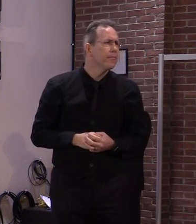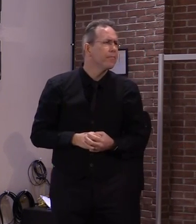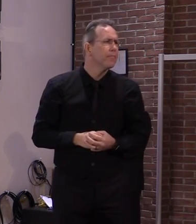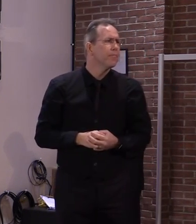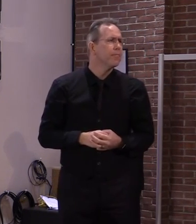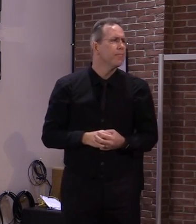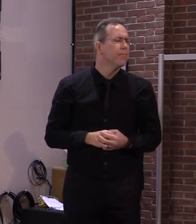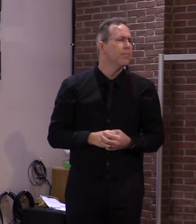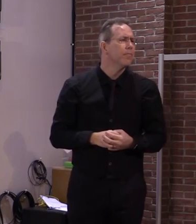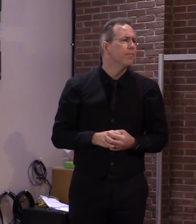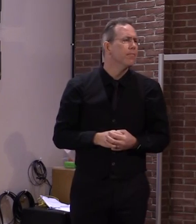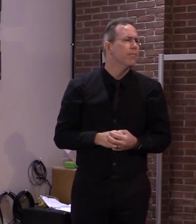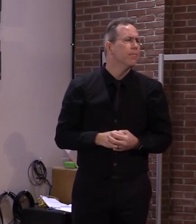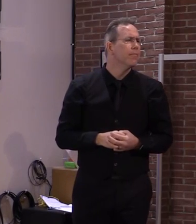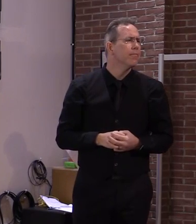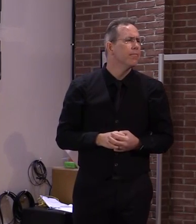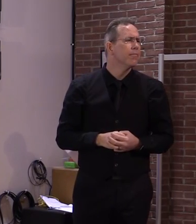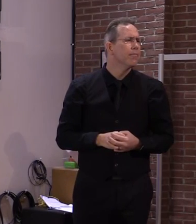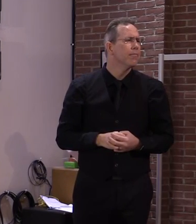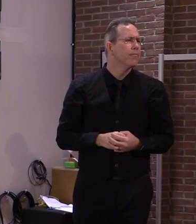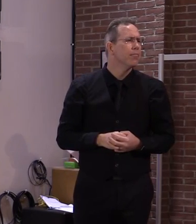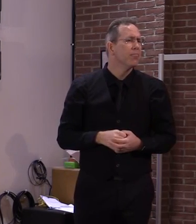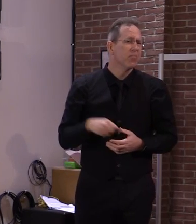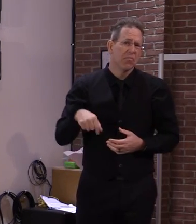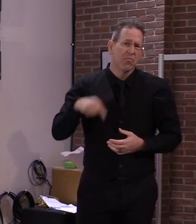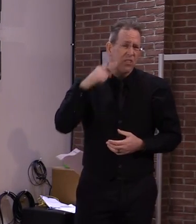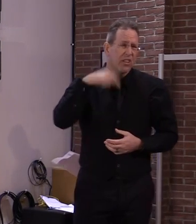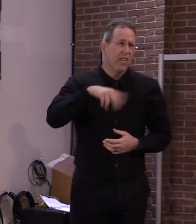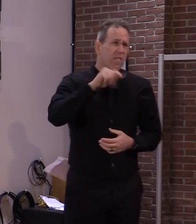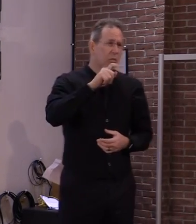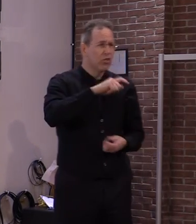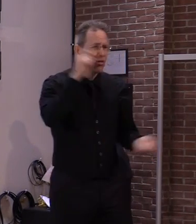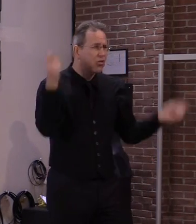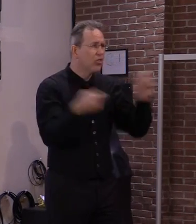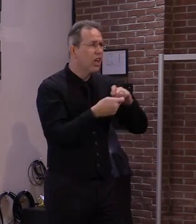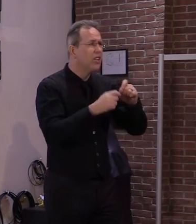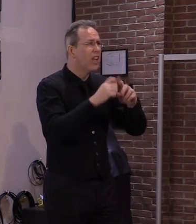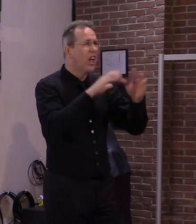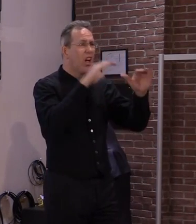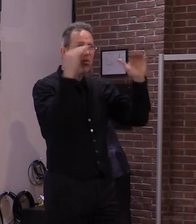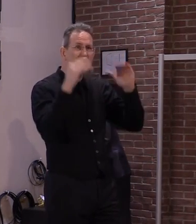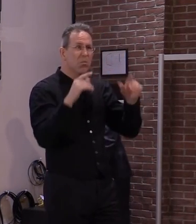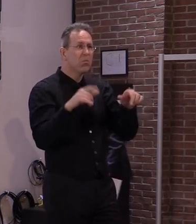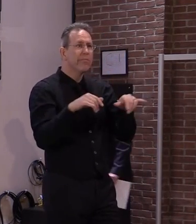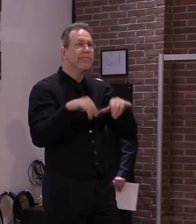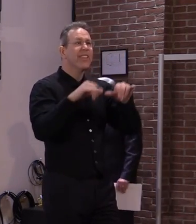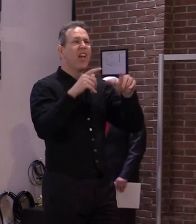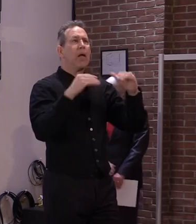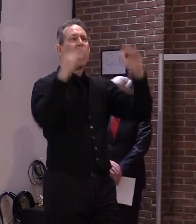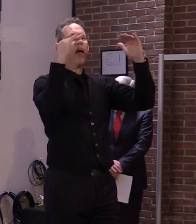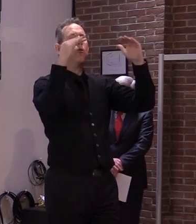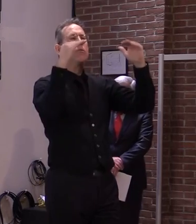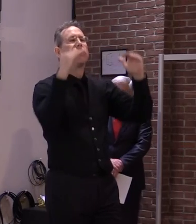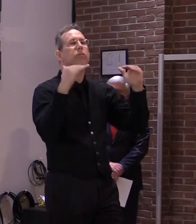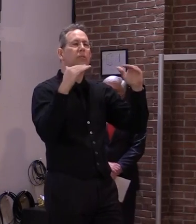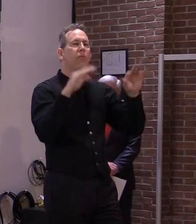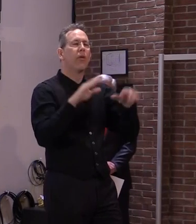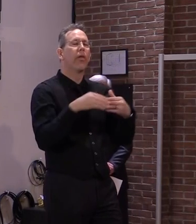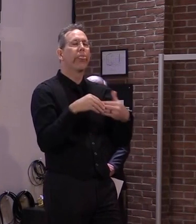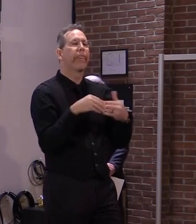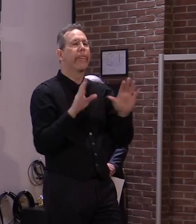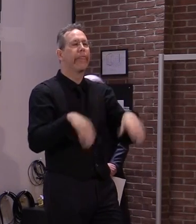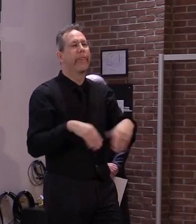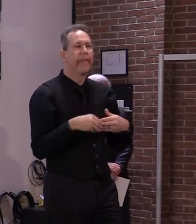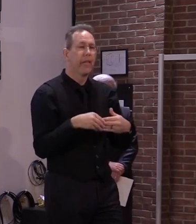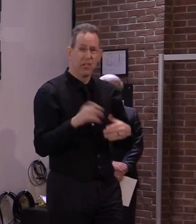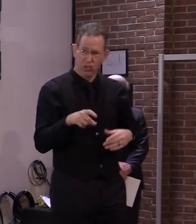Not necessarily. That's one of the areas in the waiver we were expecting to see. Once again, we haven't